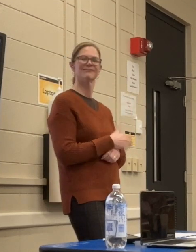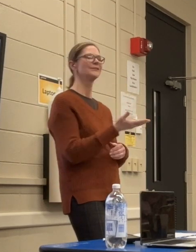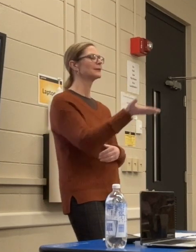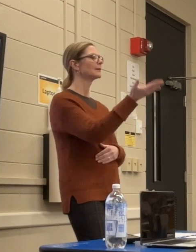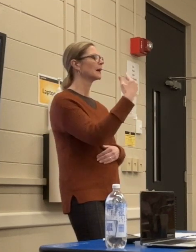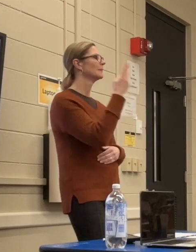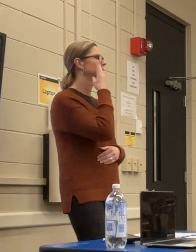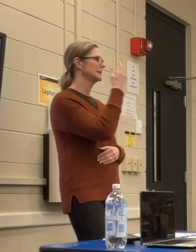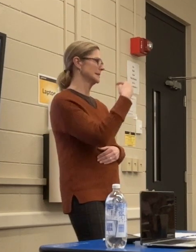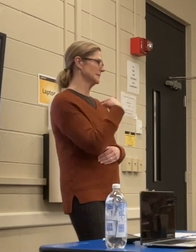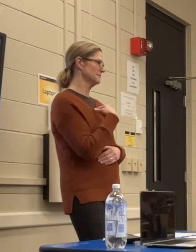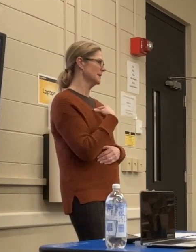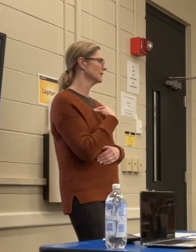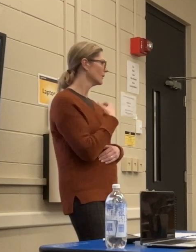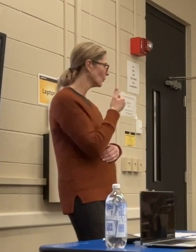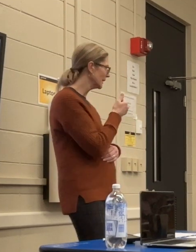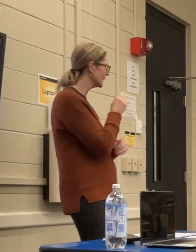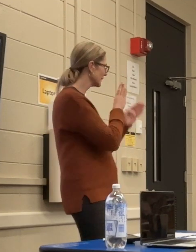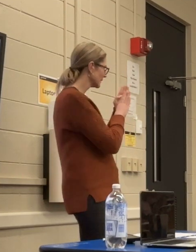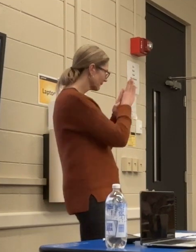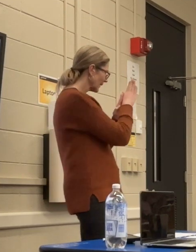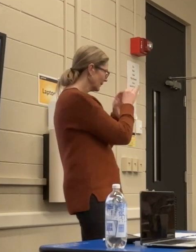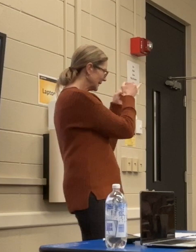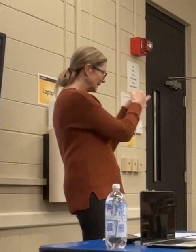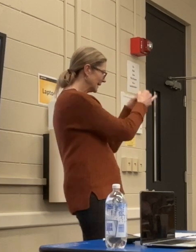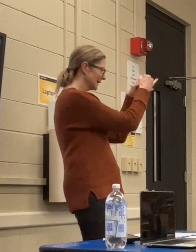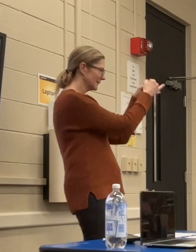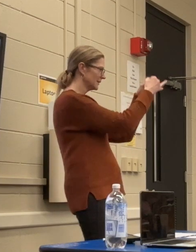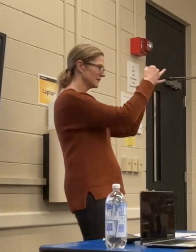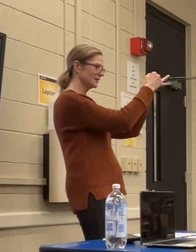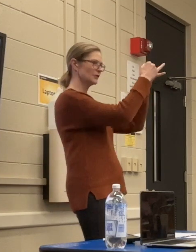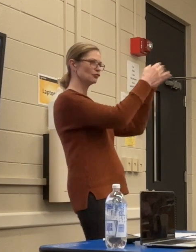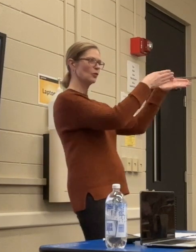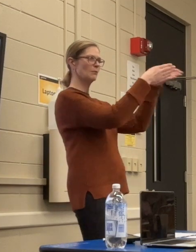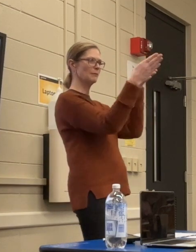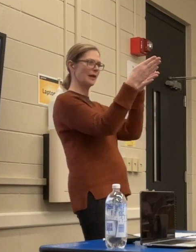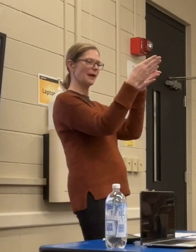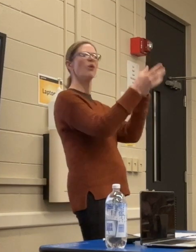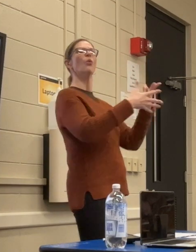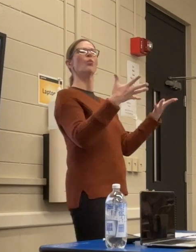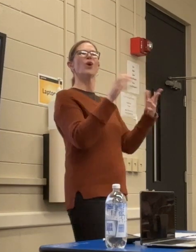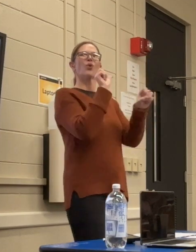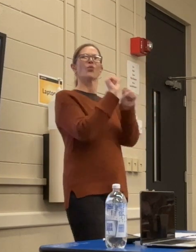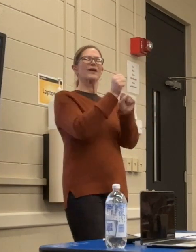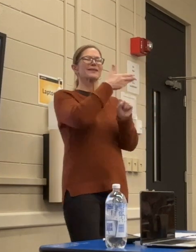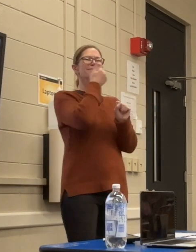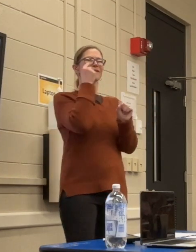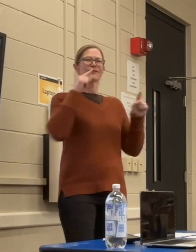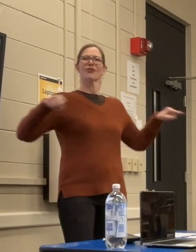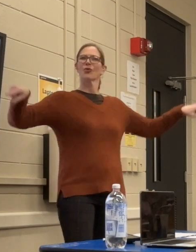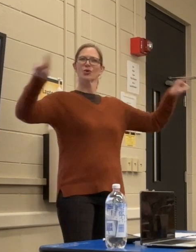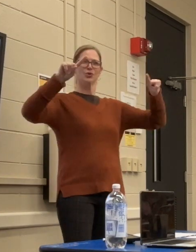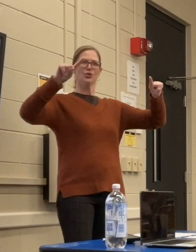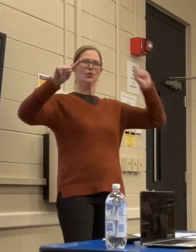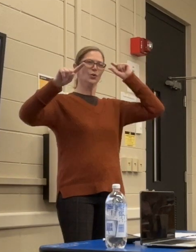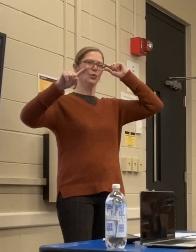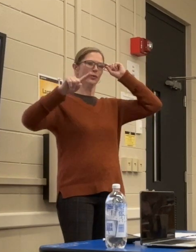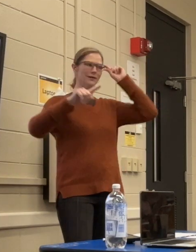Remember, you can always come and meet with me, you can come and see me, and we can have individualized plans for all of you.